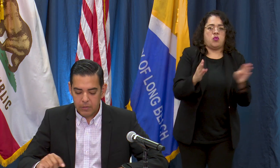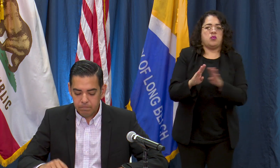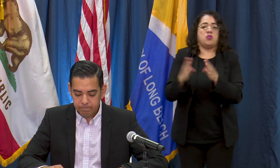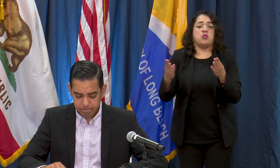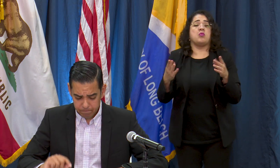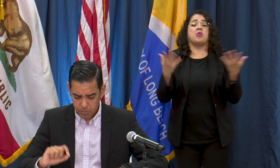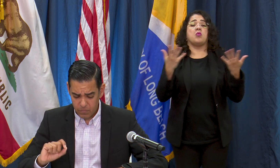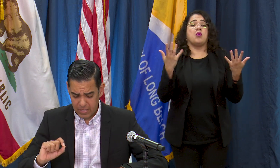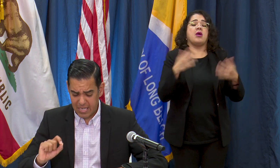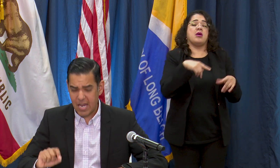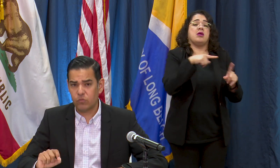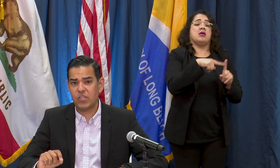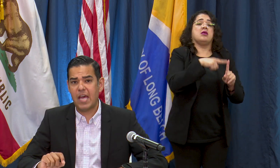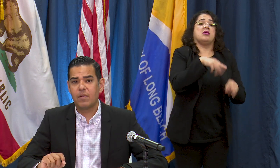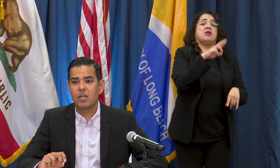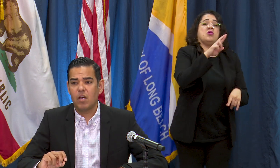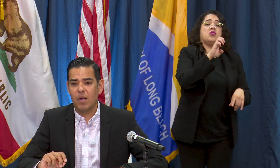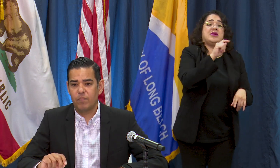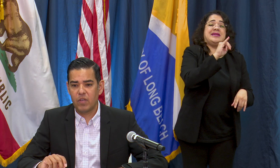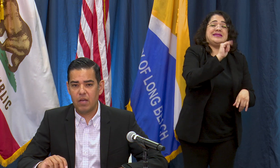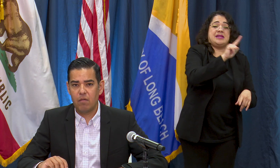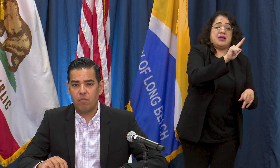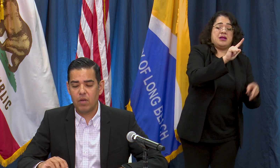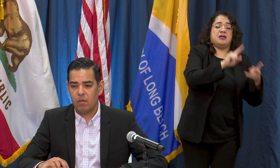restaurants. He announced that